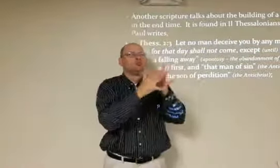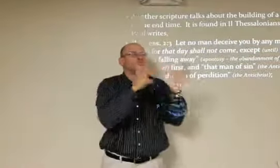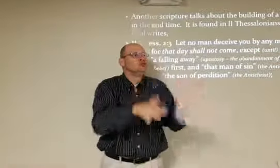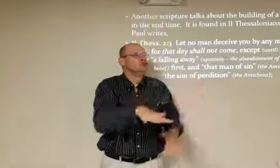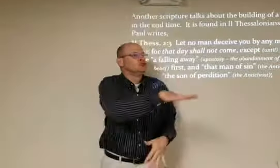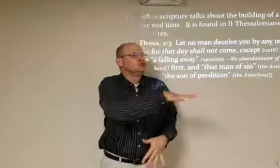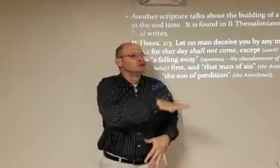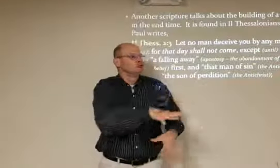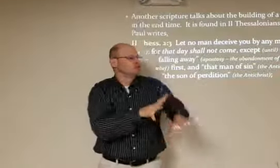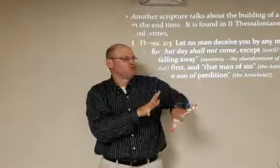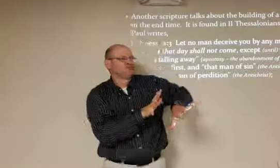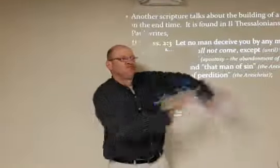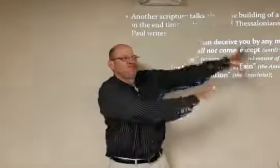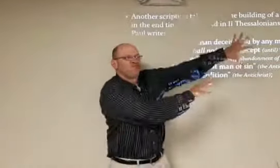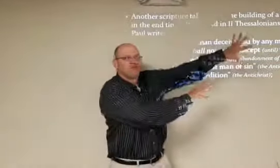"there be a falling away."